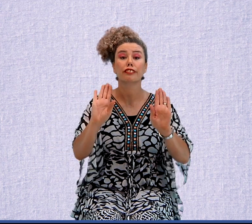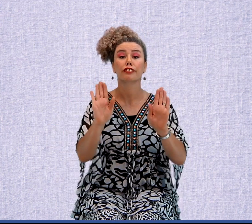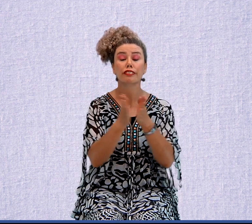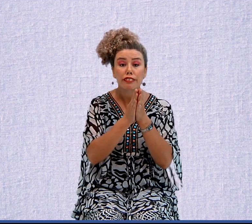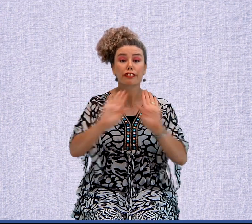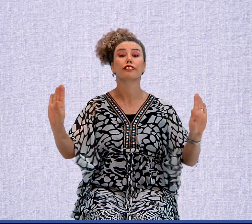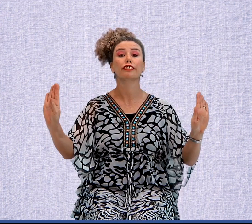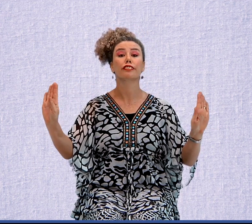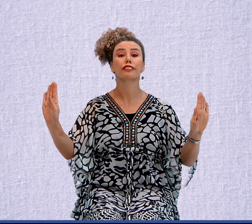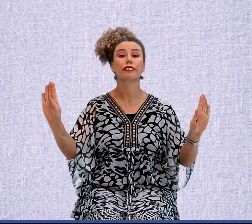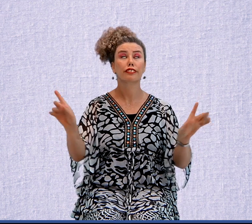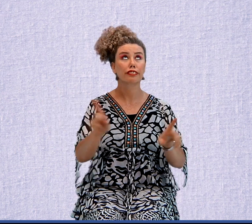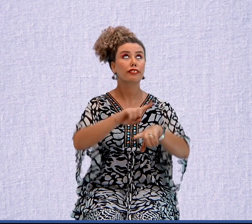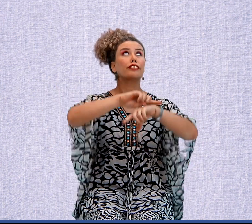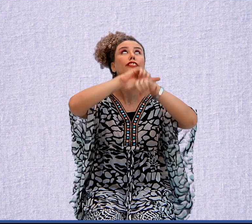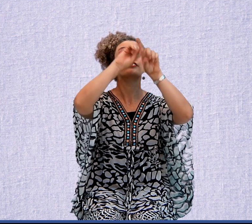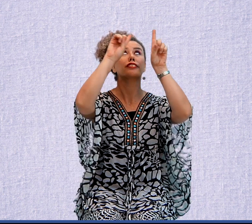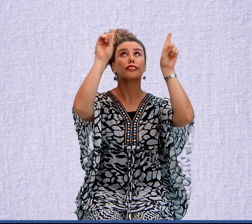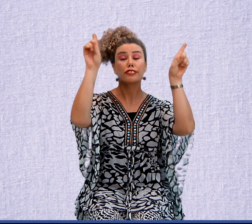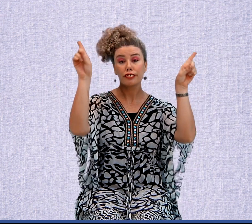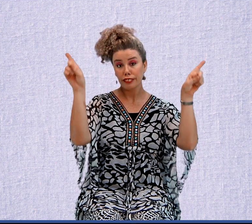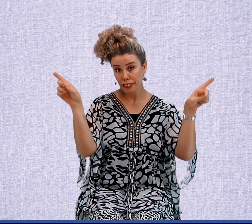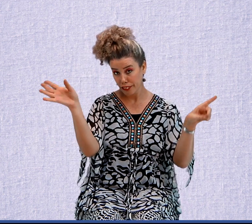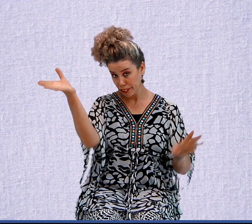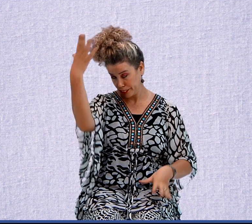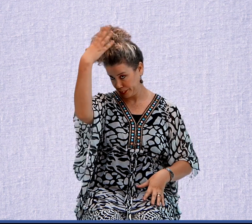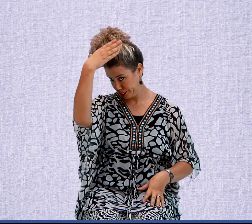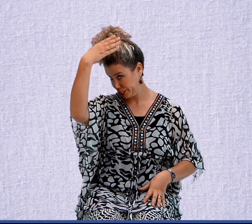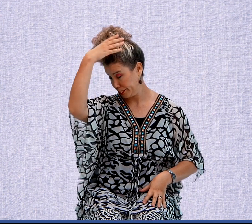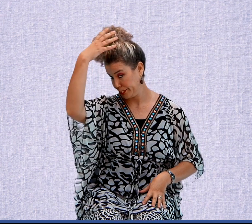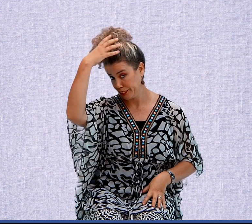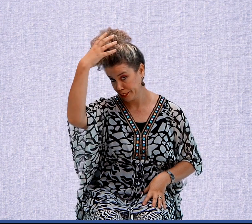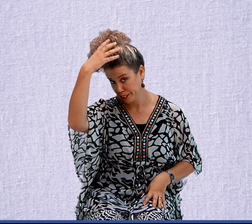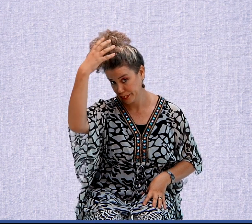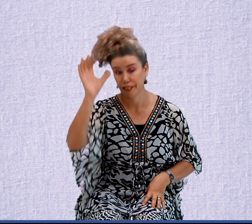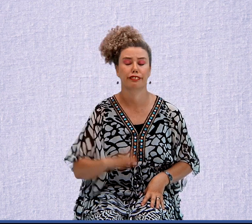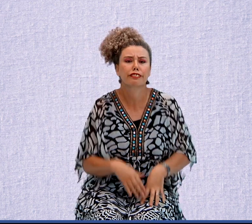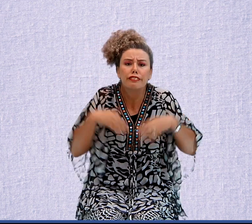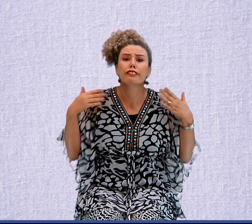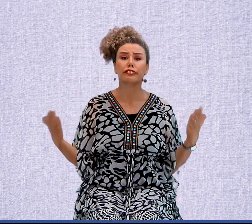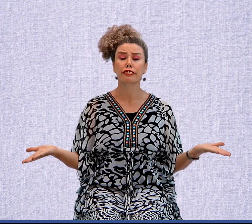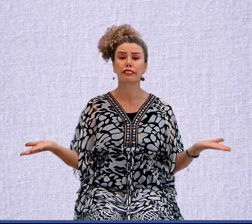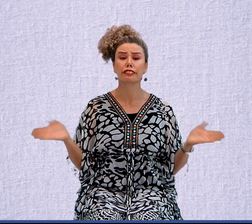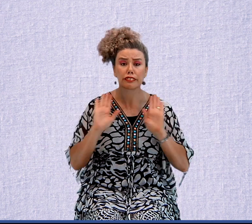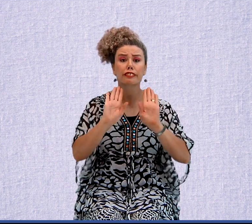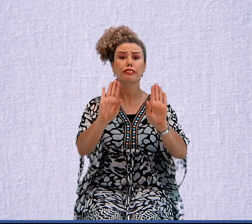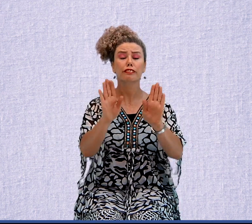stop apartheid when it fills the air like Edgar Rabe's hair? Who's